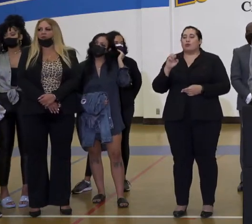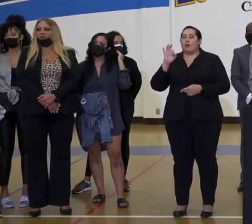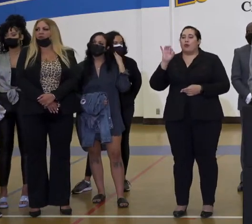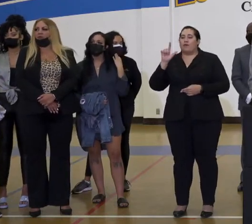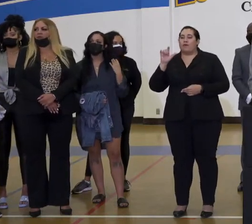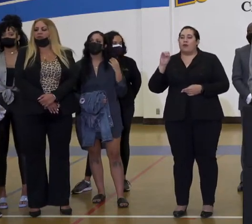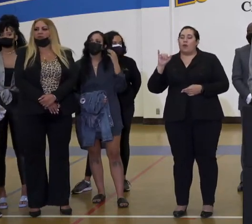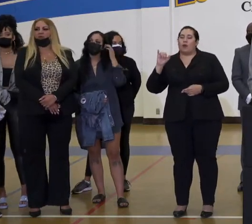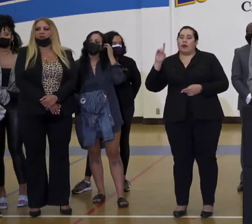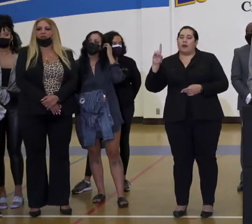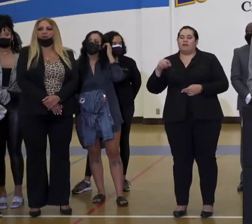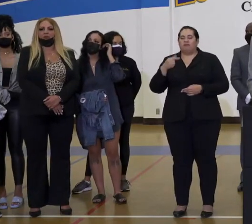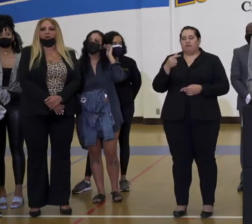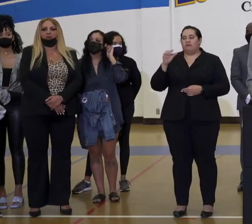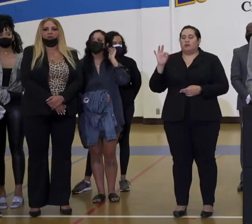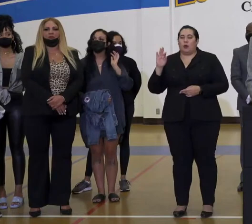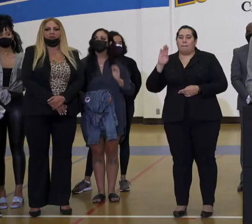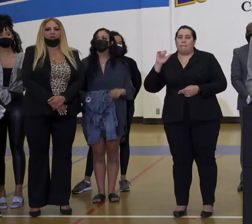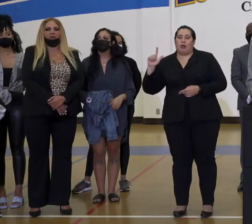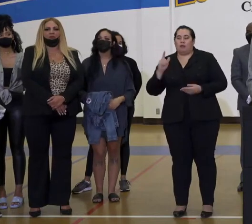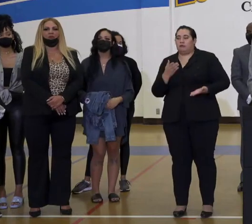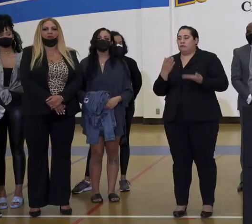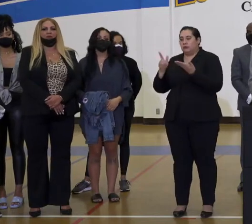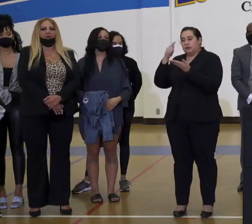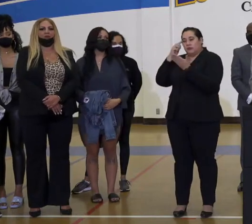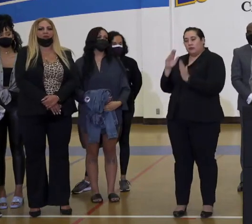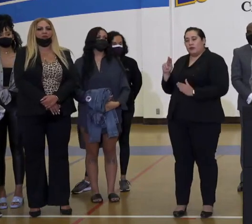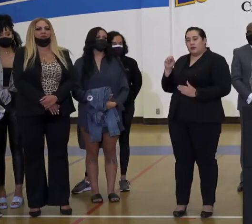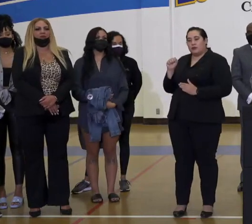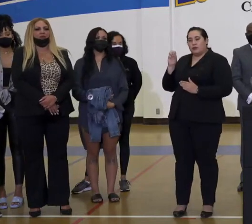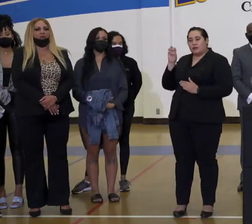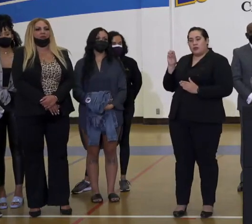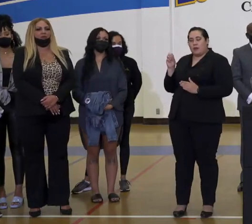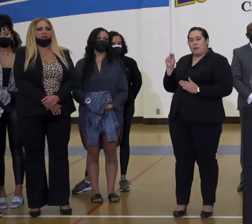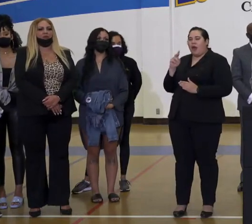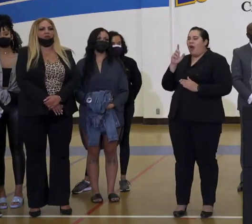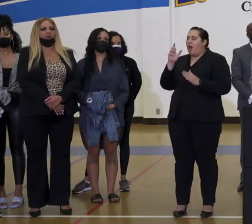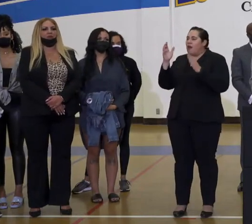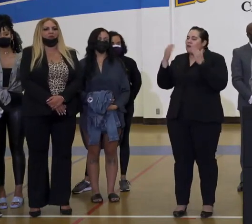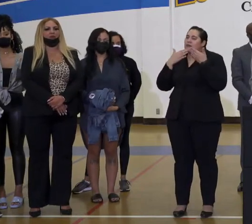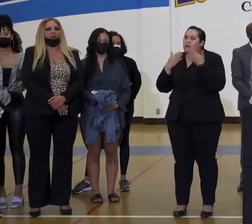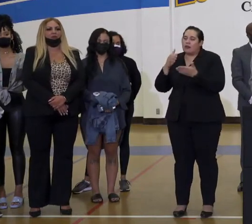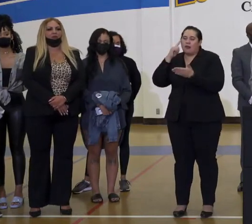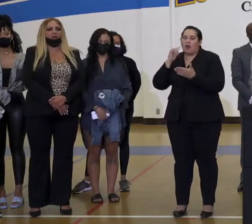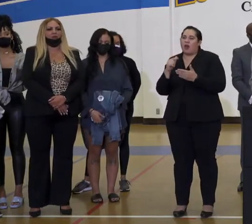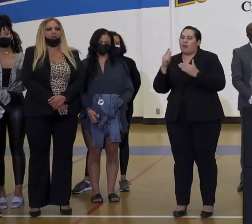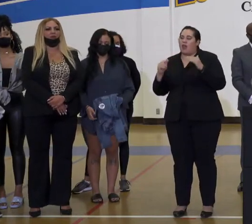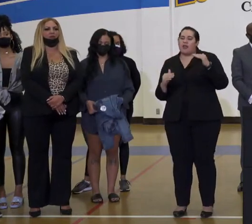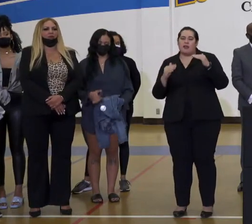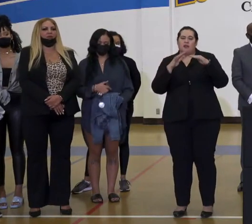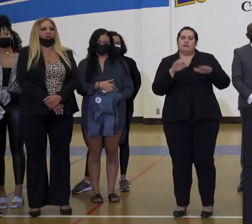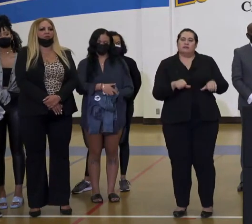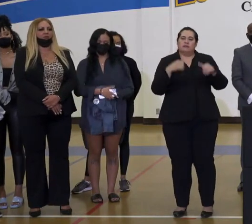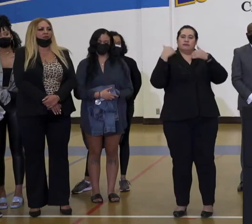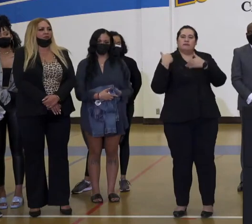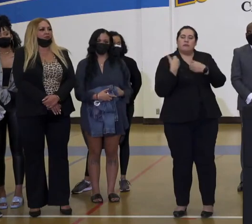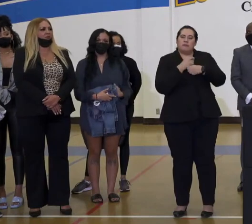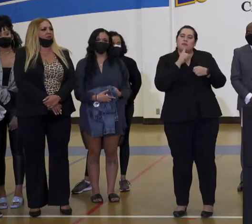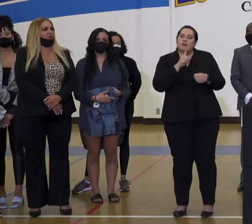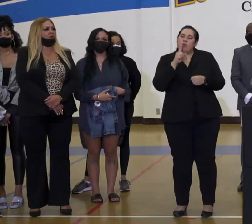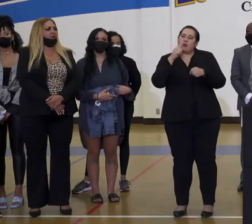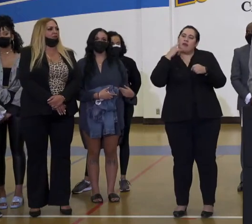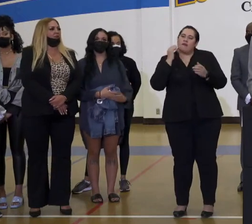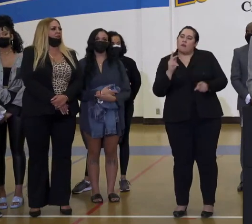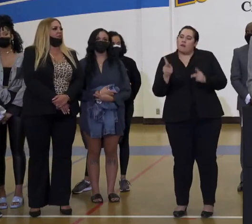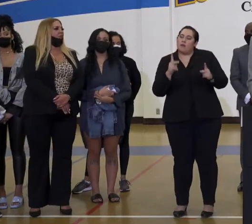Newsom. I thank the Governor for helping California meet the moment in ensuring that Californians know their rights, as well